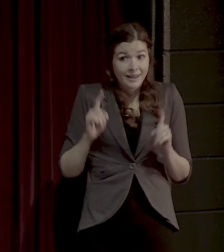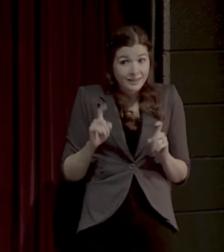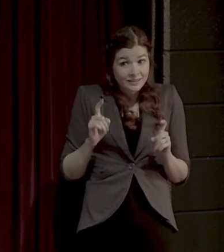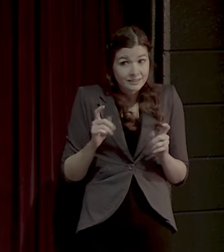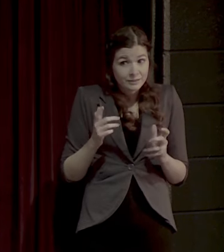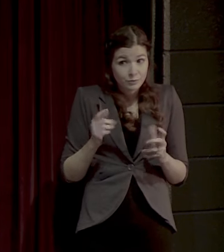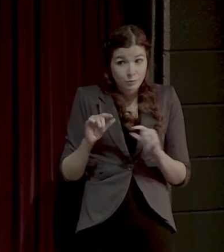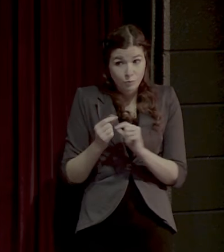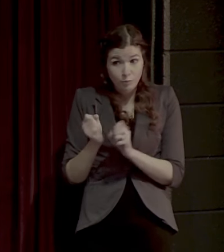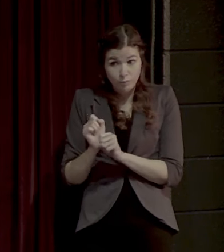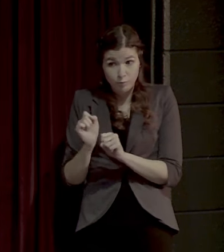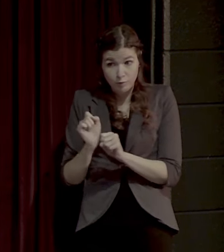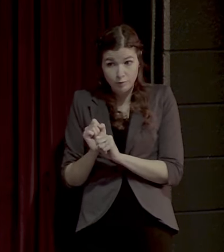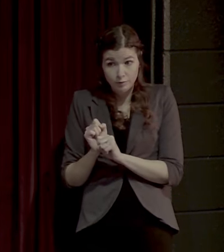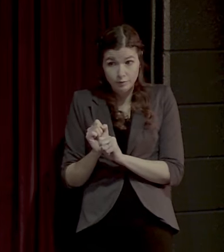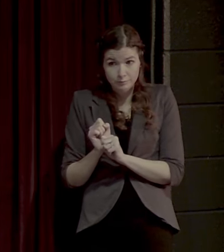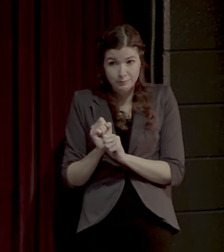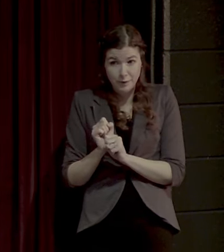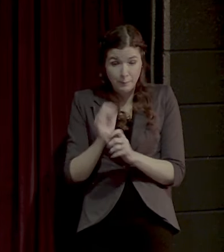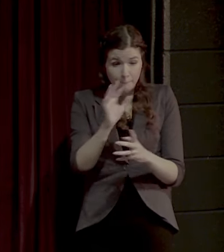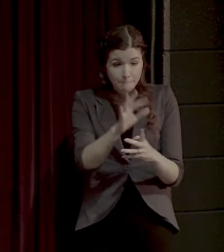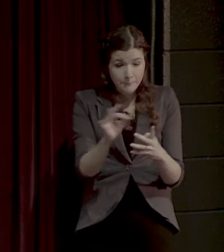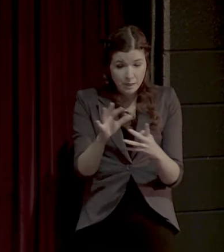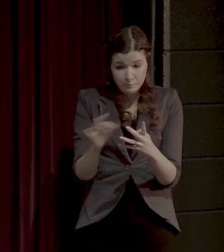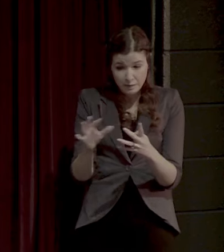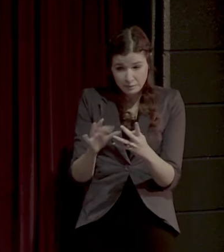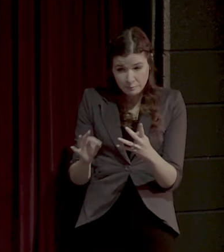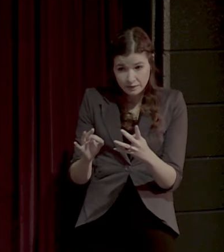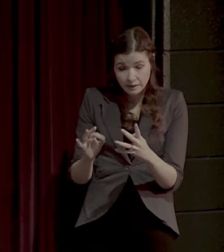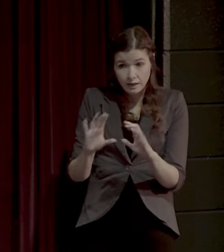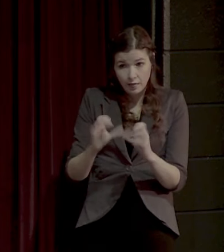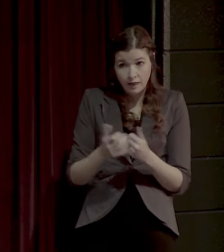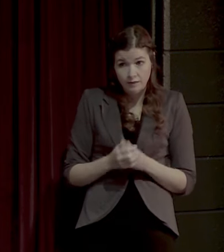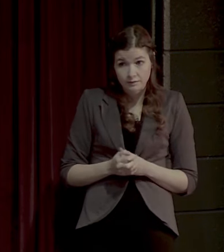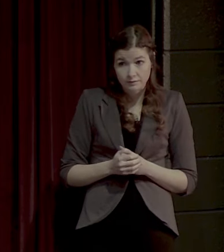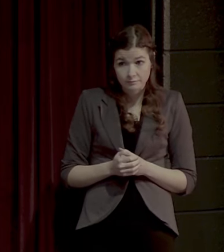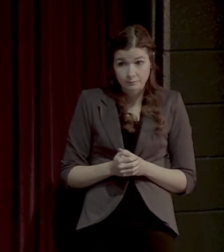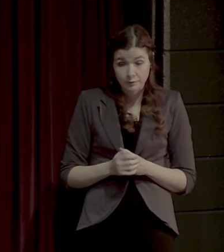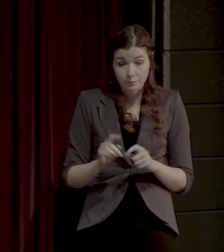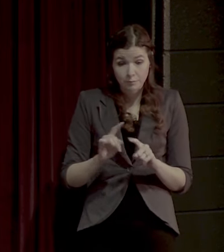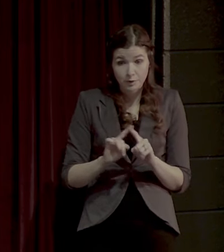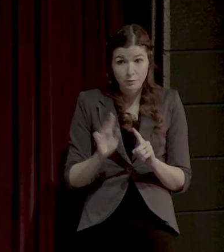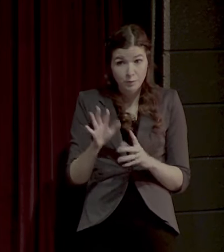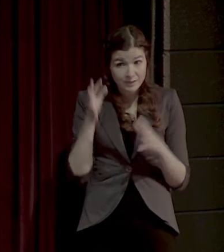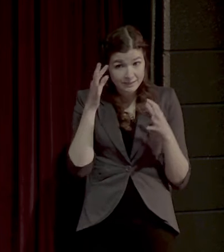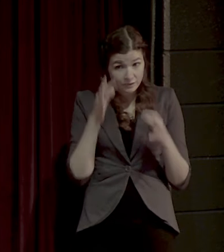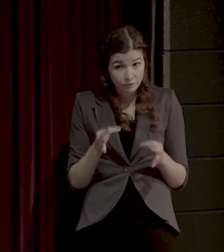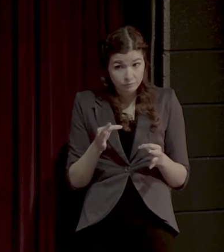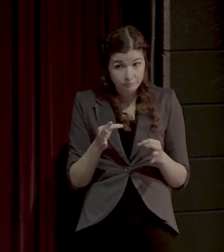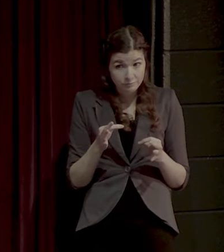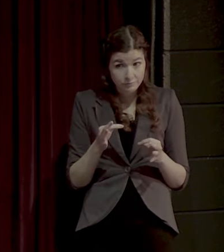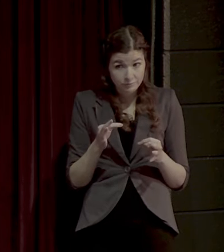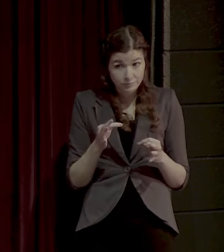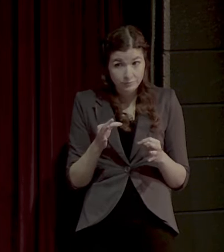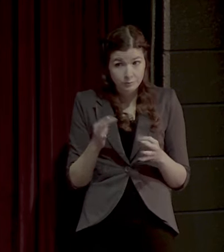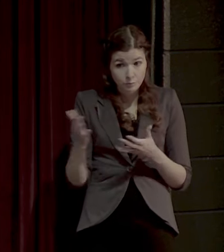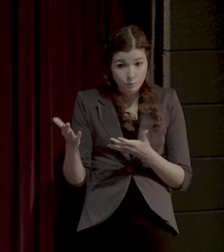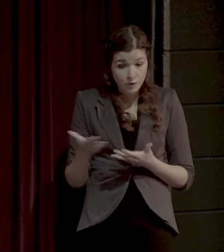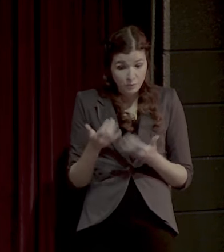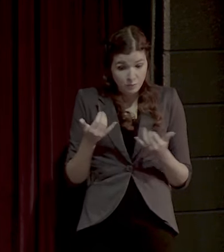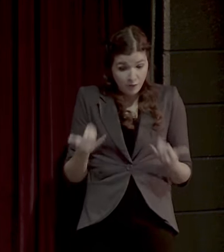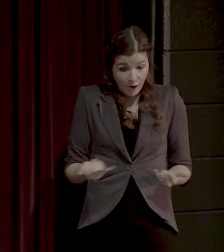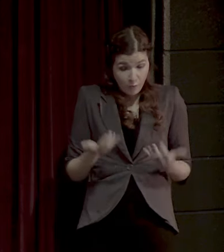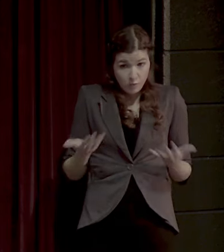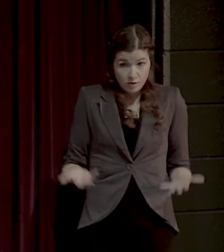group work, or course choices. But the decisions on those choices helped to bring you to this point, to